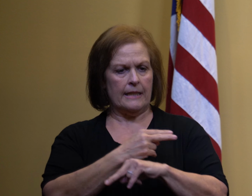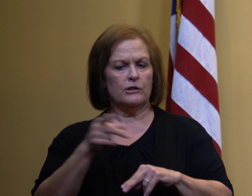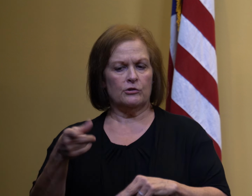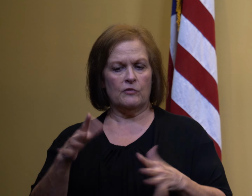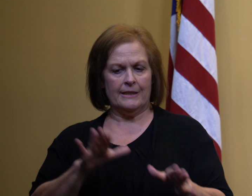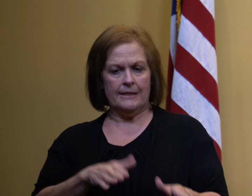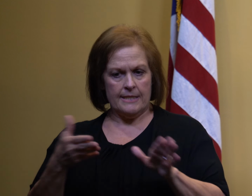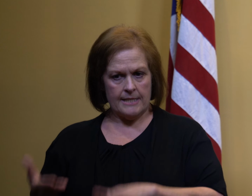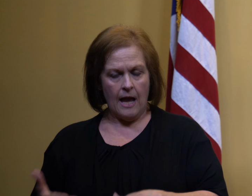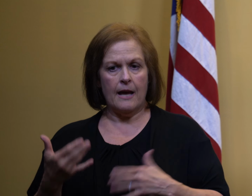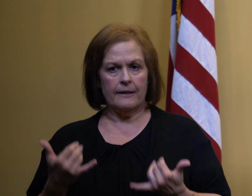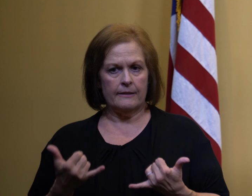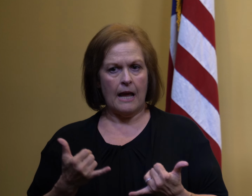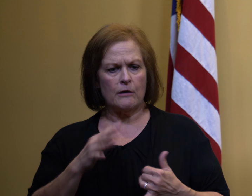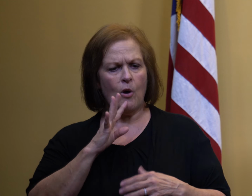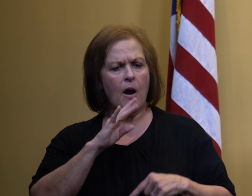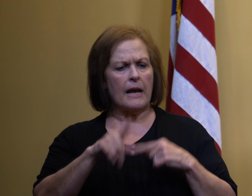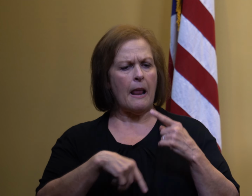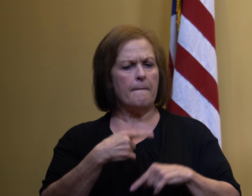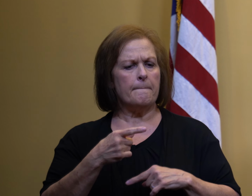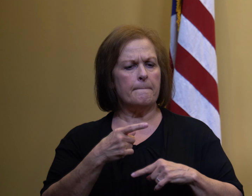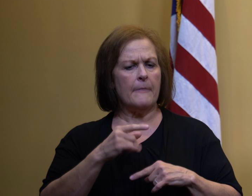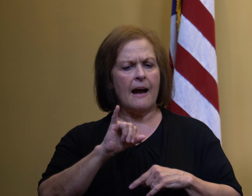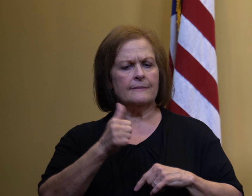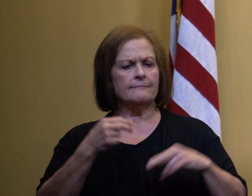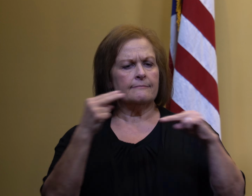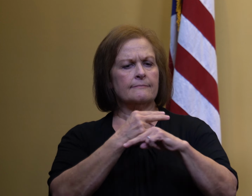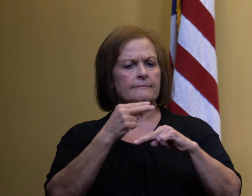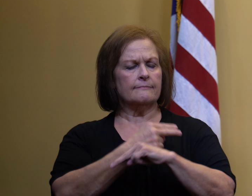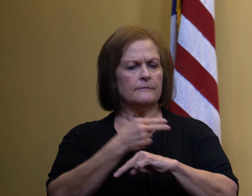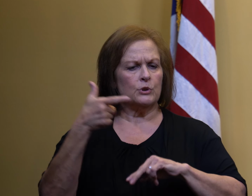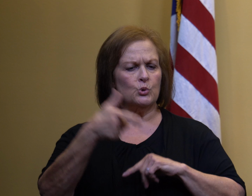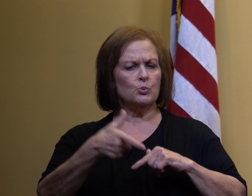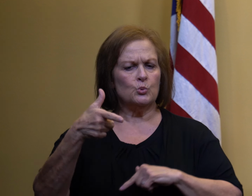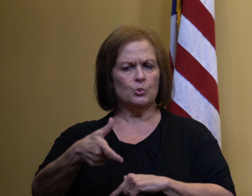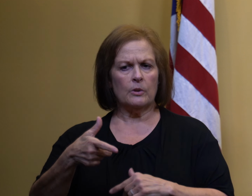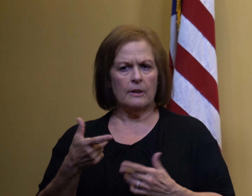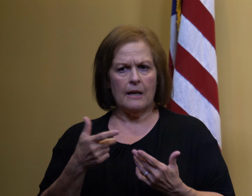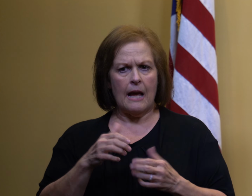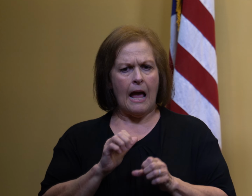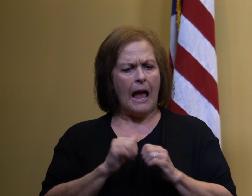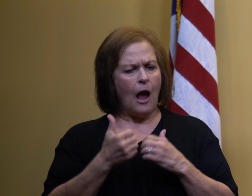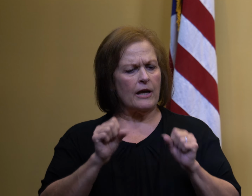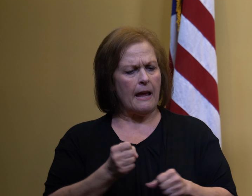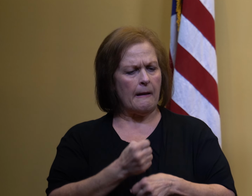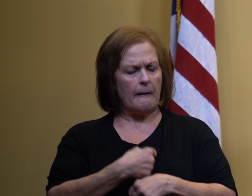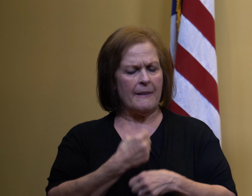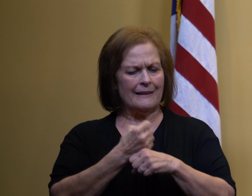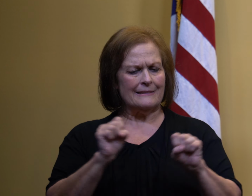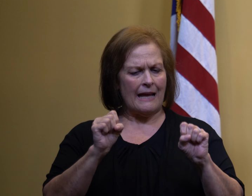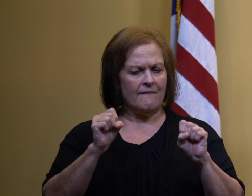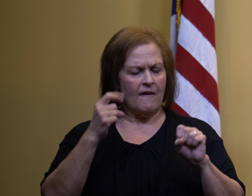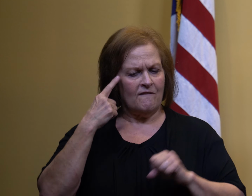Yeah. Bringing it back up about interstate shooting. Yeah. There have been lots of ideas floated about how to make things safer for drivers on the